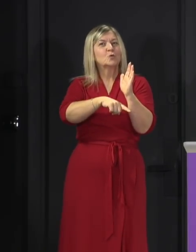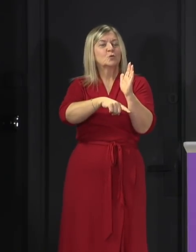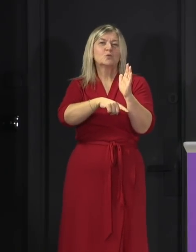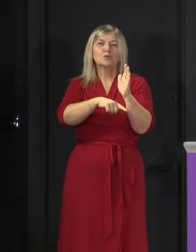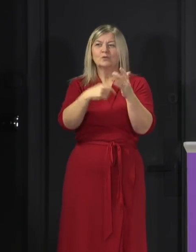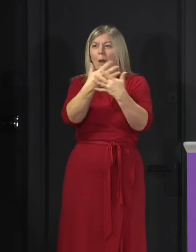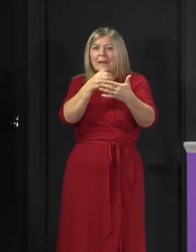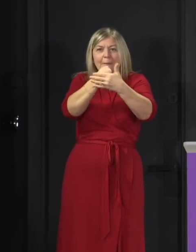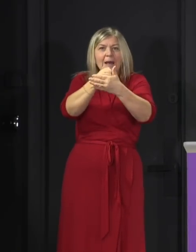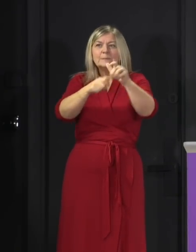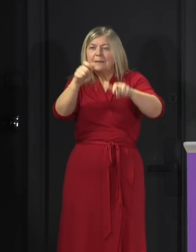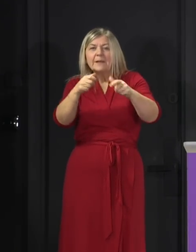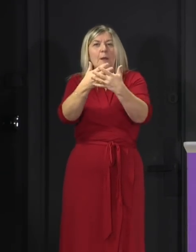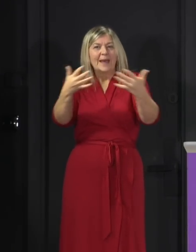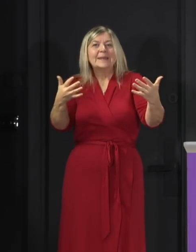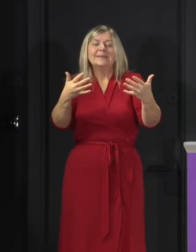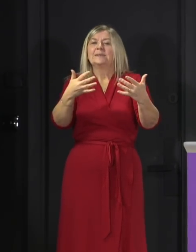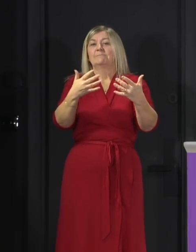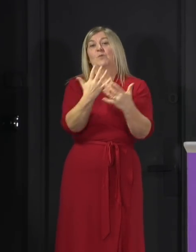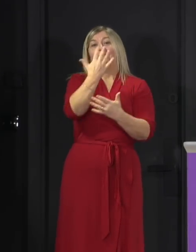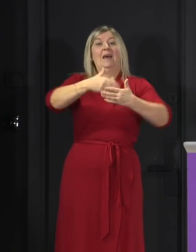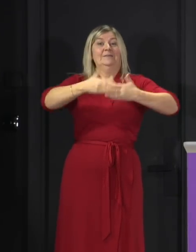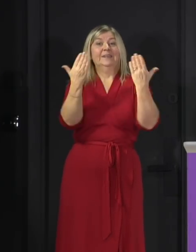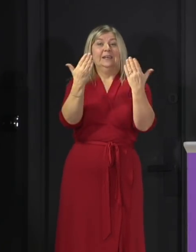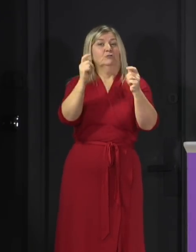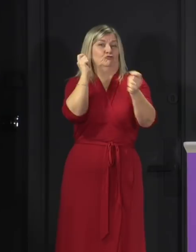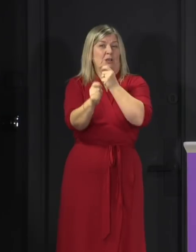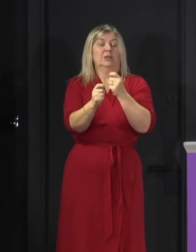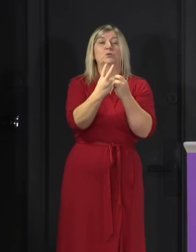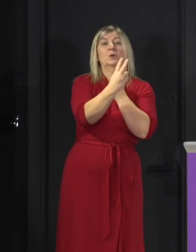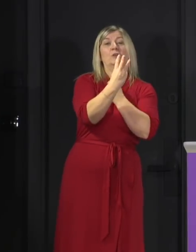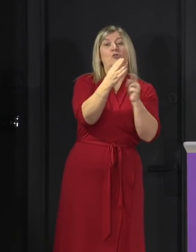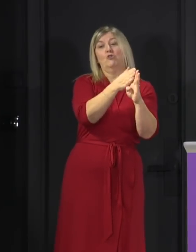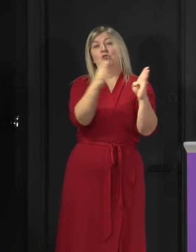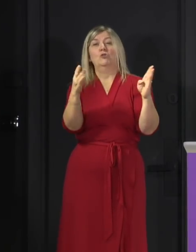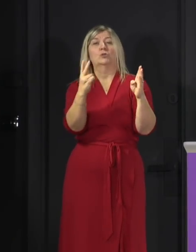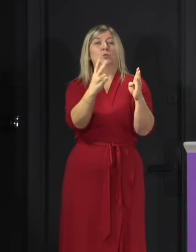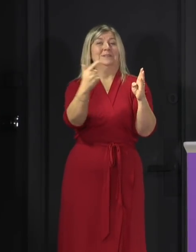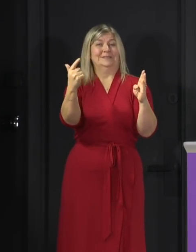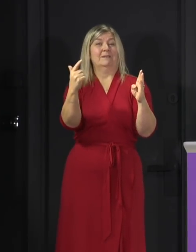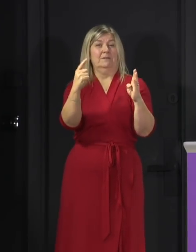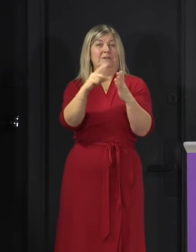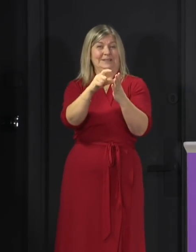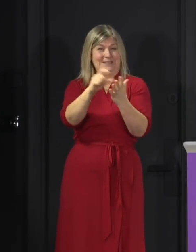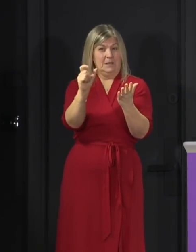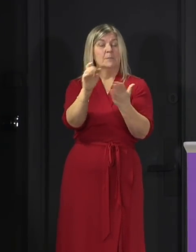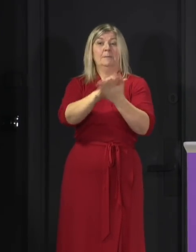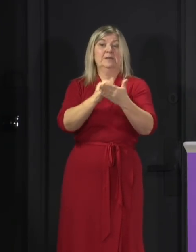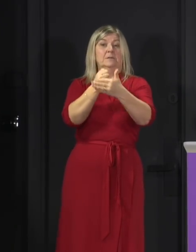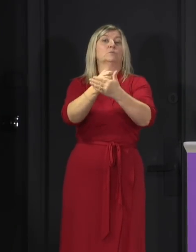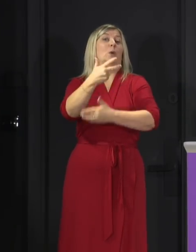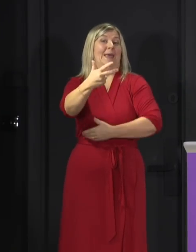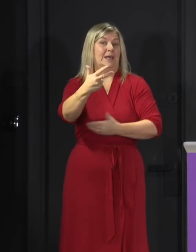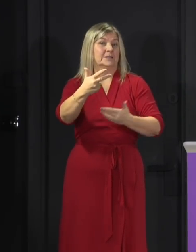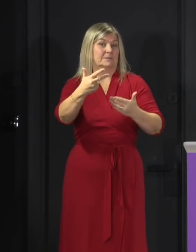changed for a 5-day period from the 23rd to the 27th of December to allow meetings of up to 8 people from up to 3 households in